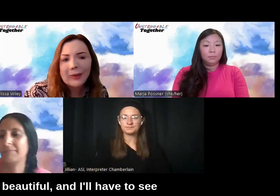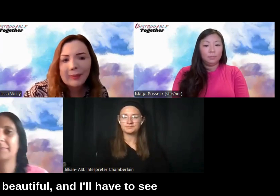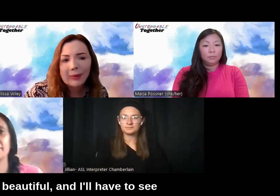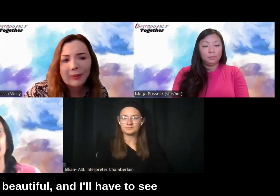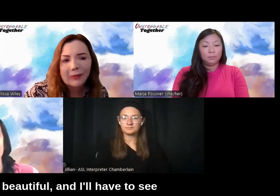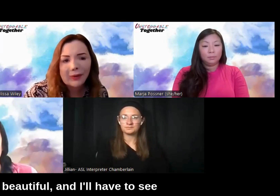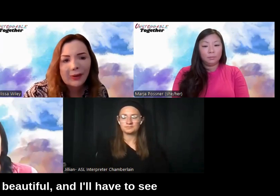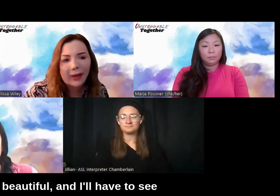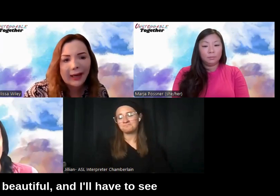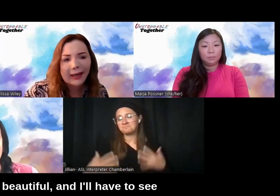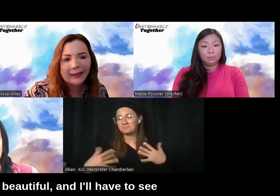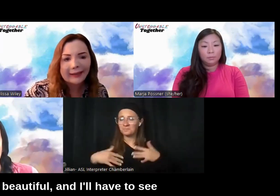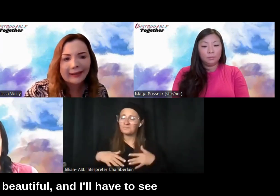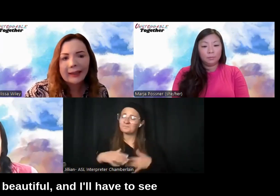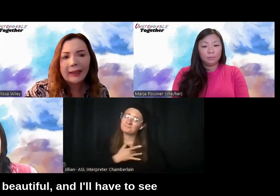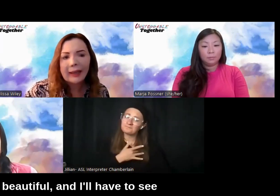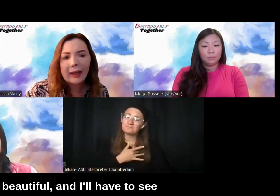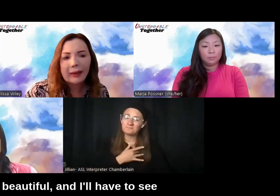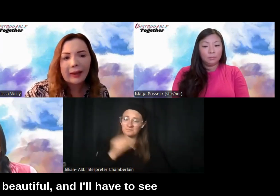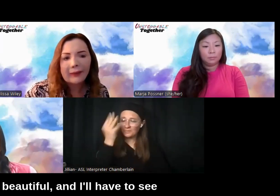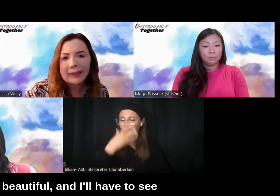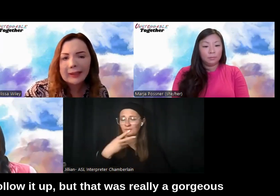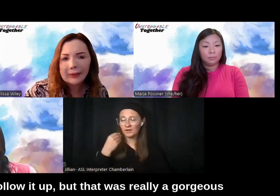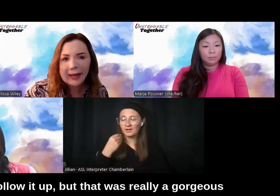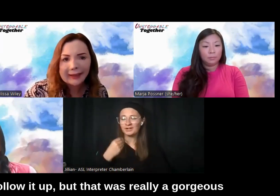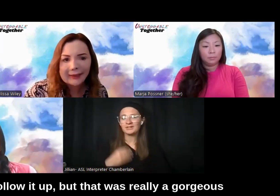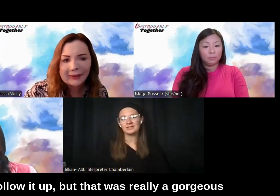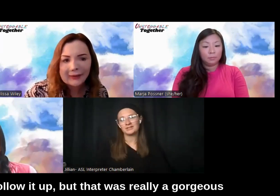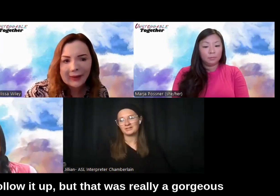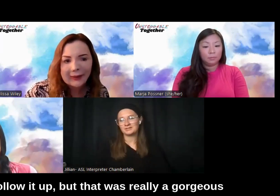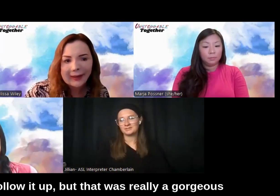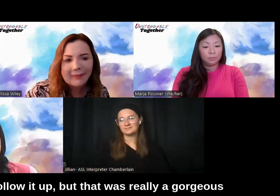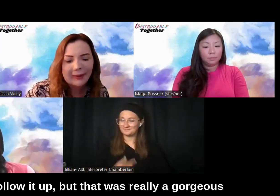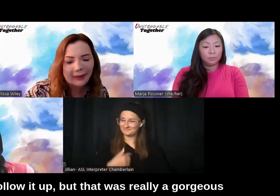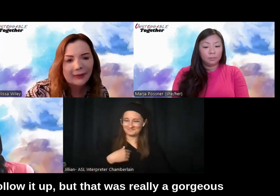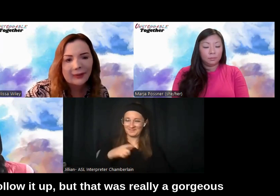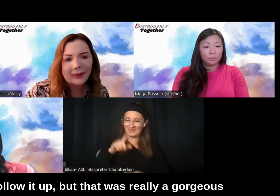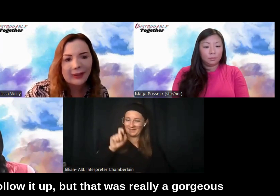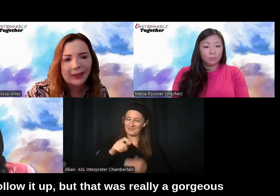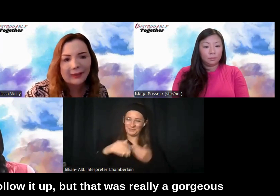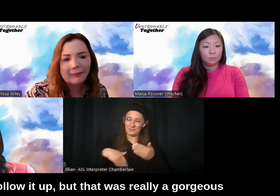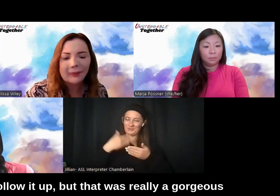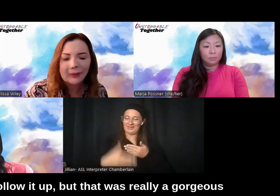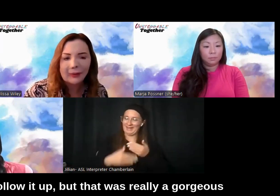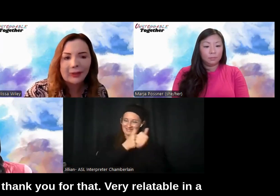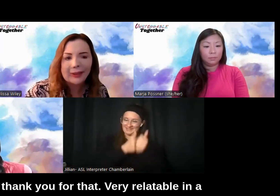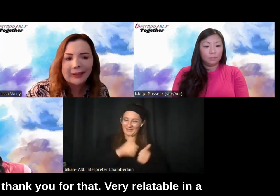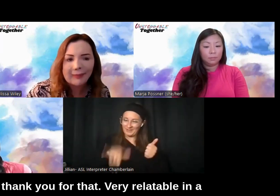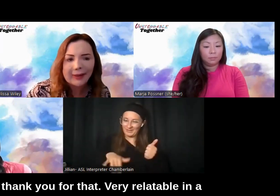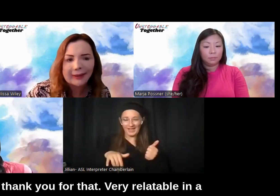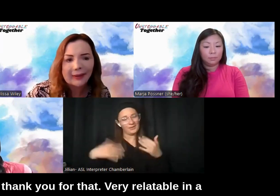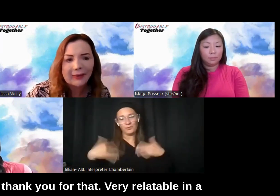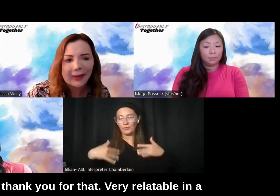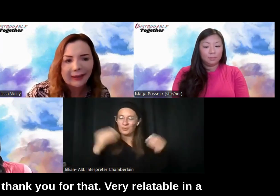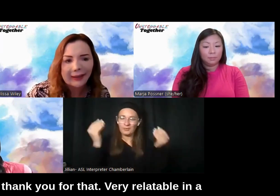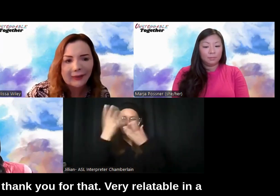Rita, that was really beautiful, and I'll have to see what I can do to follow it up, but that was really a gorgeous statement. So thank you for